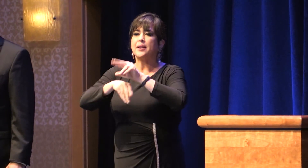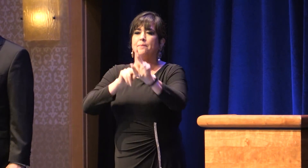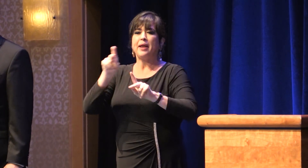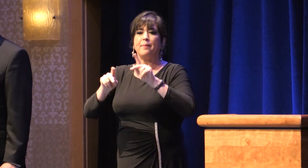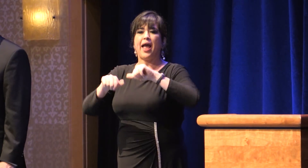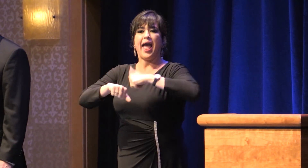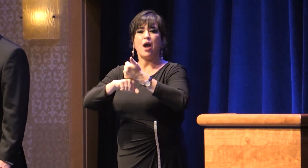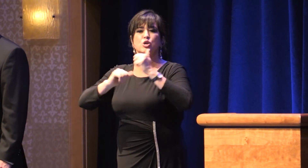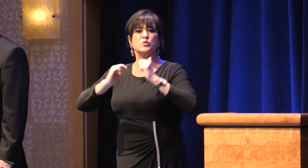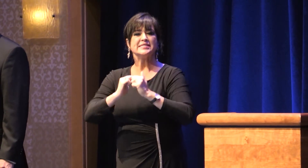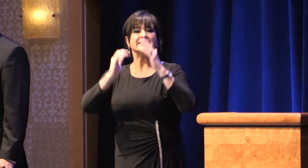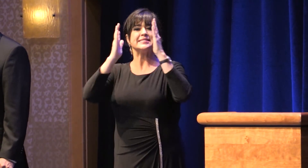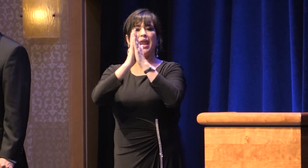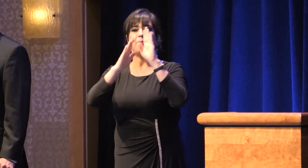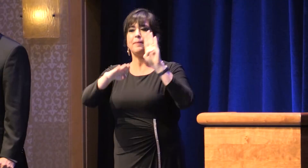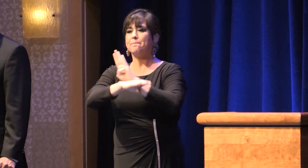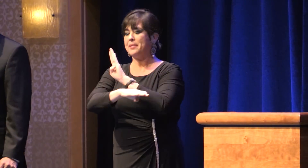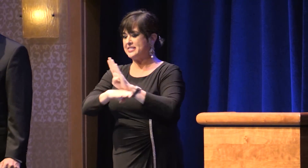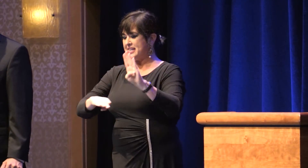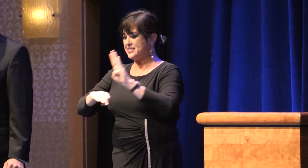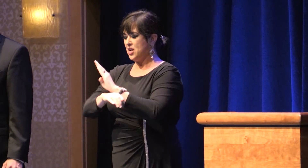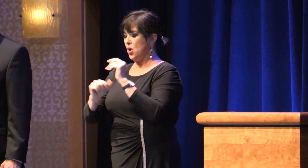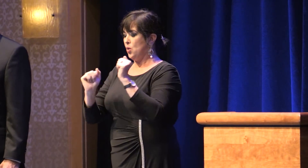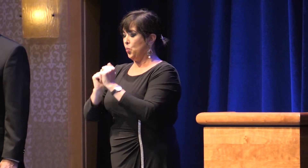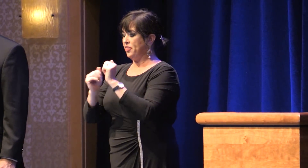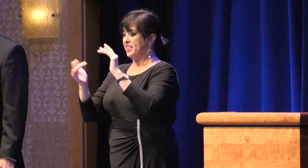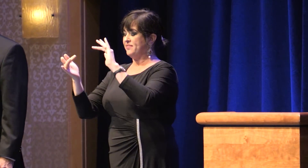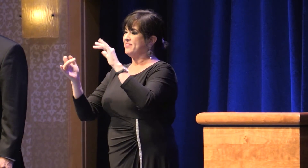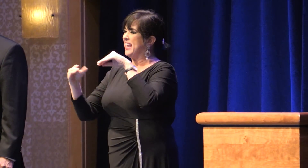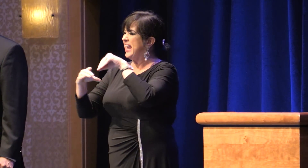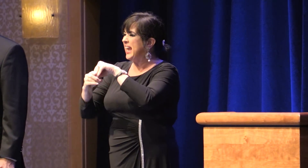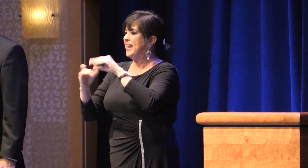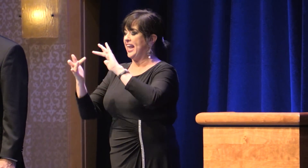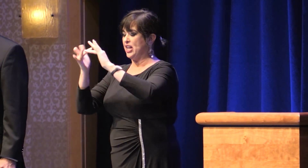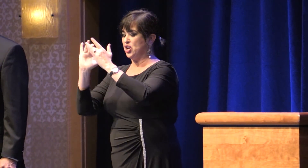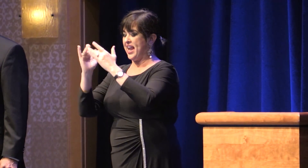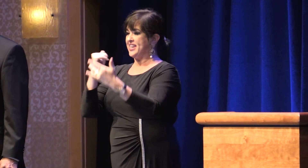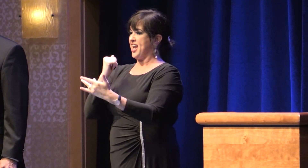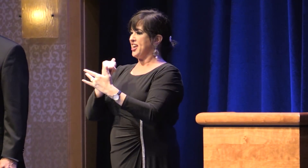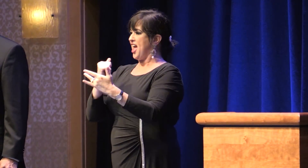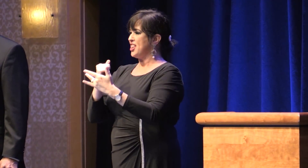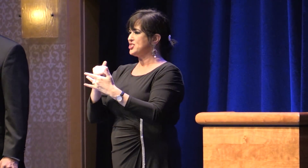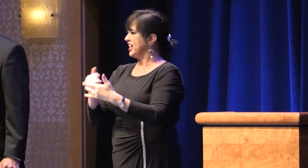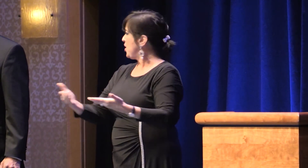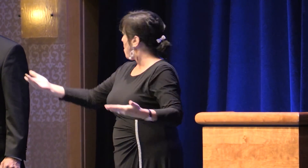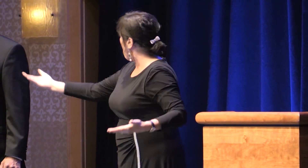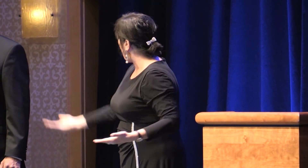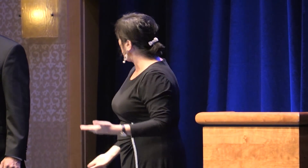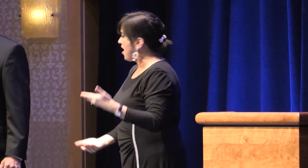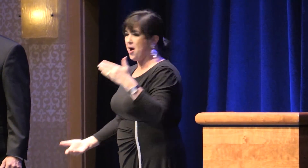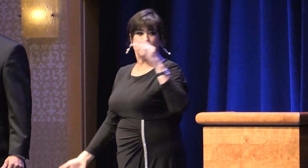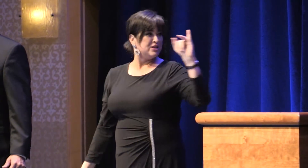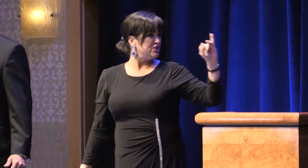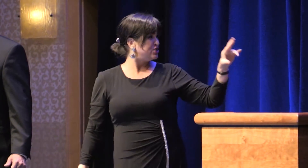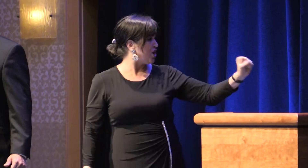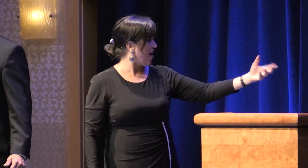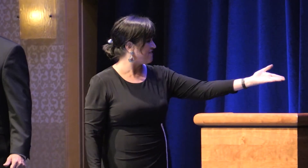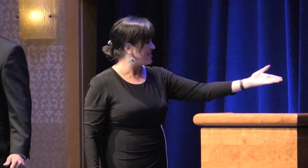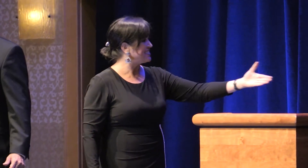She is also a consultant to entrepreneurs and a consultant in internet technology.